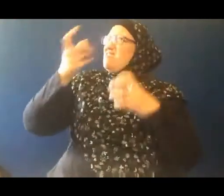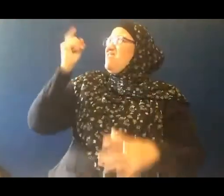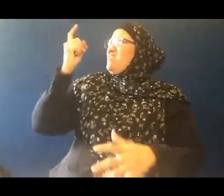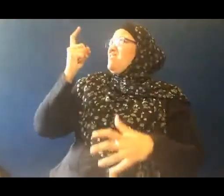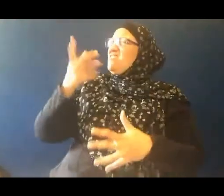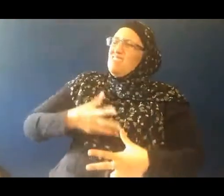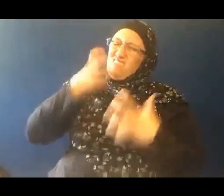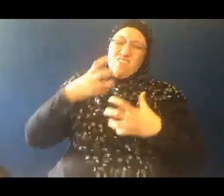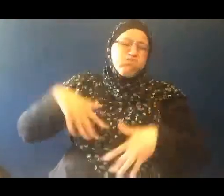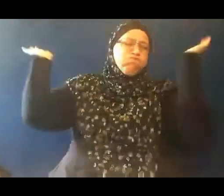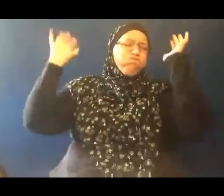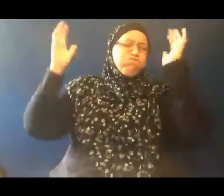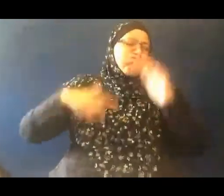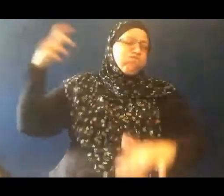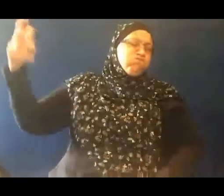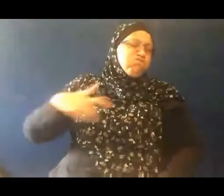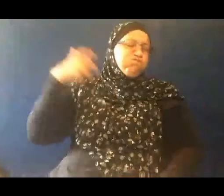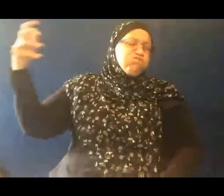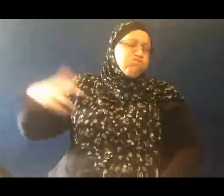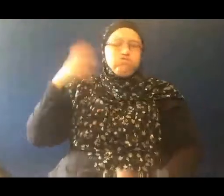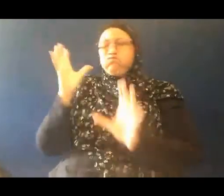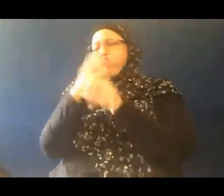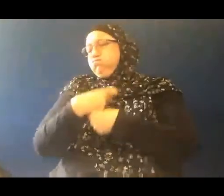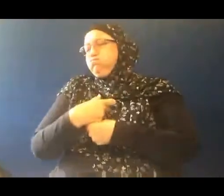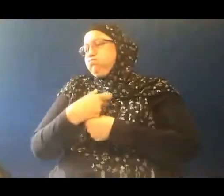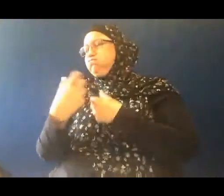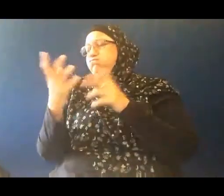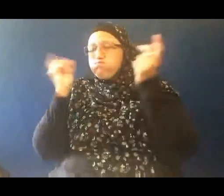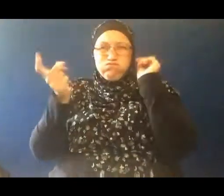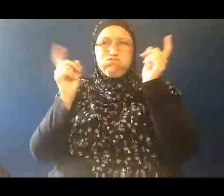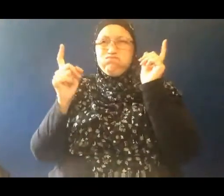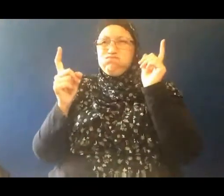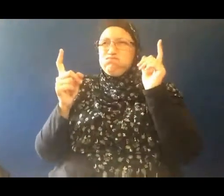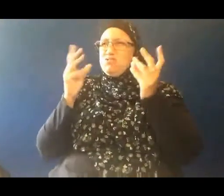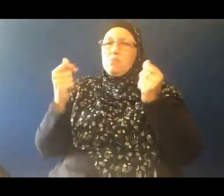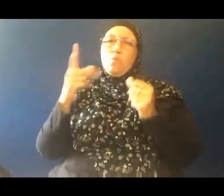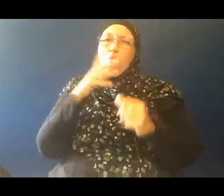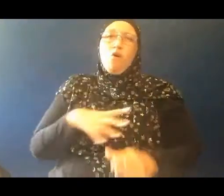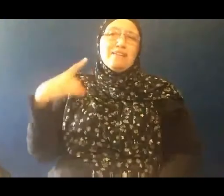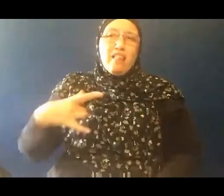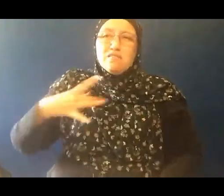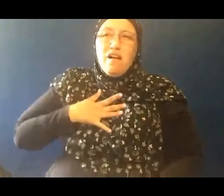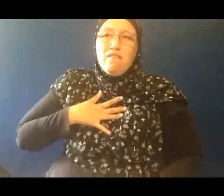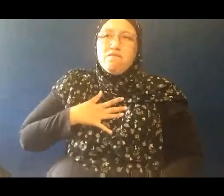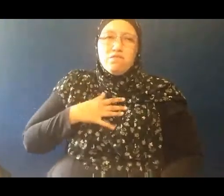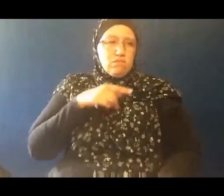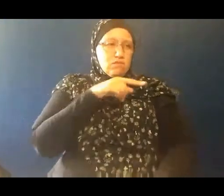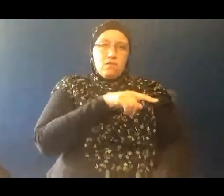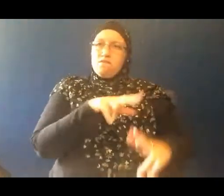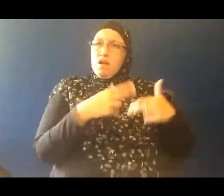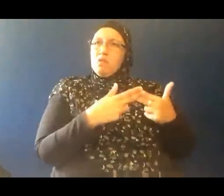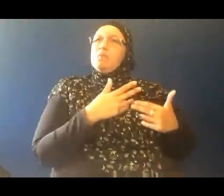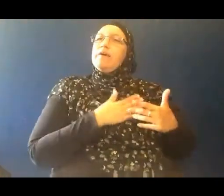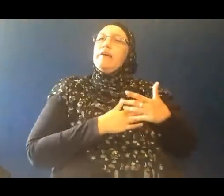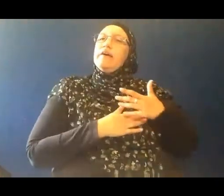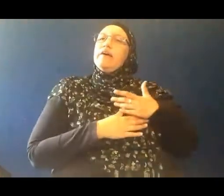everybody, complains, stress, anxiety, sometimes suicidal even. What's the difference? The